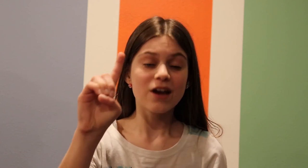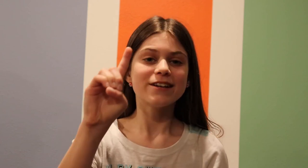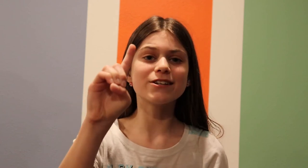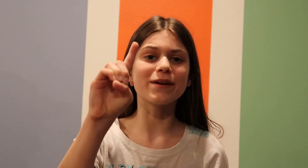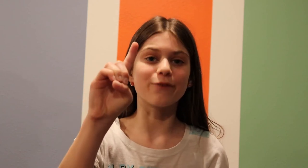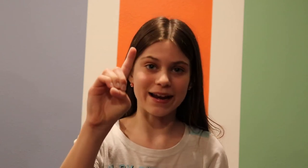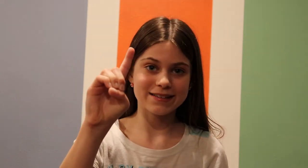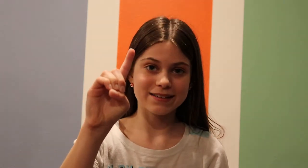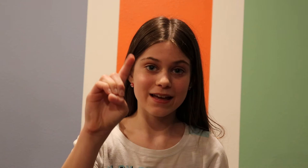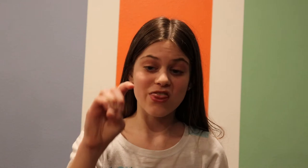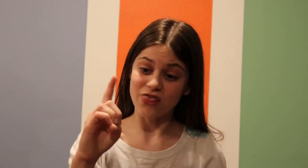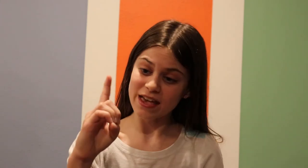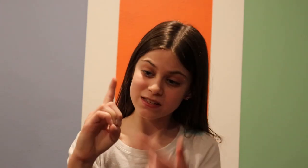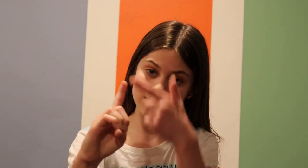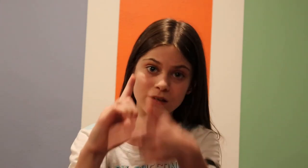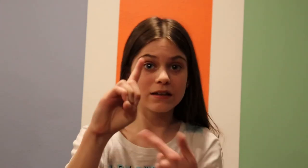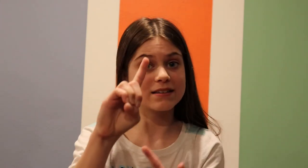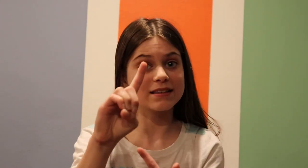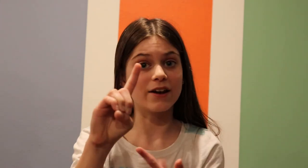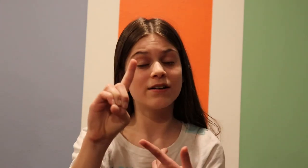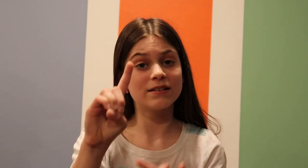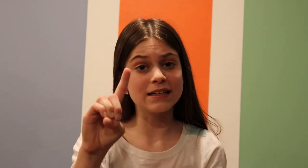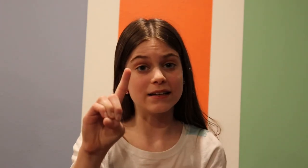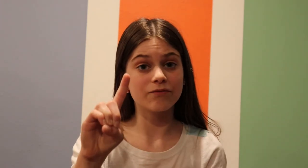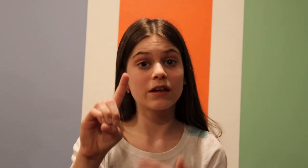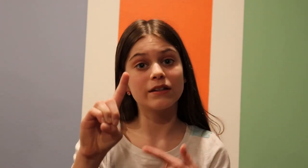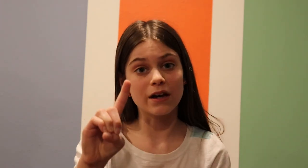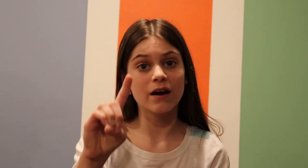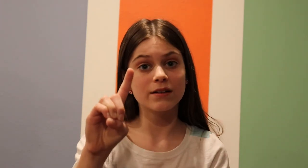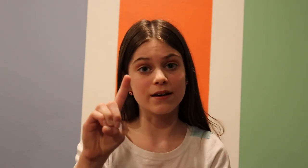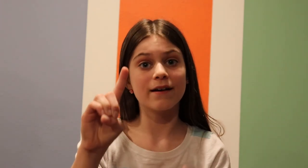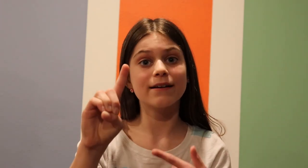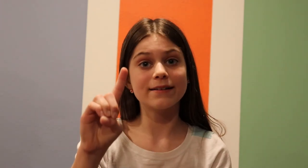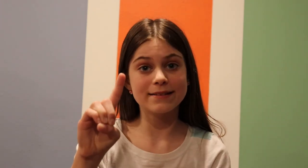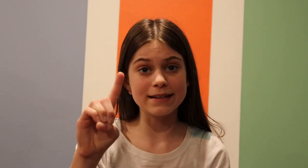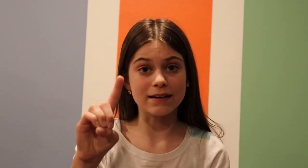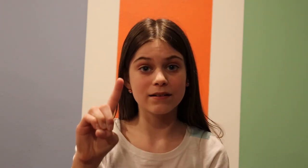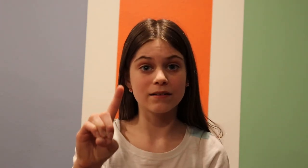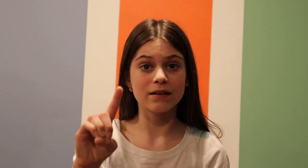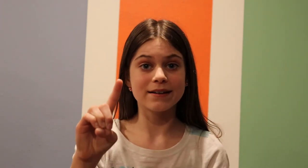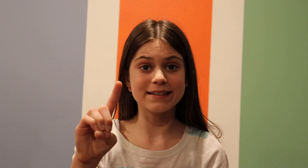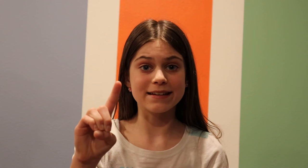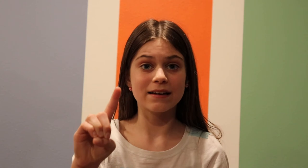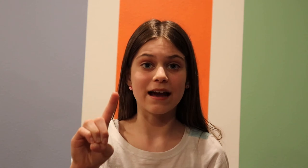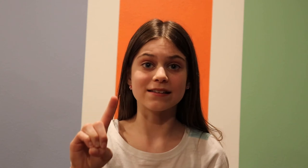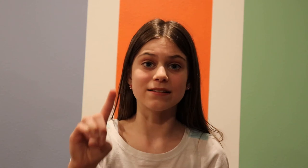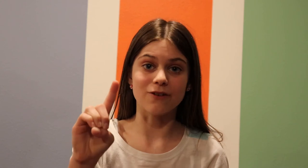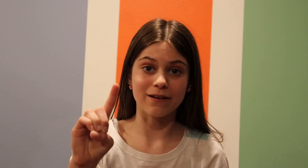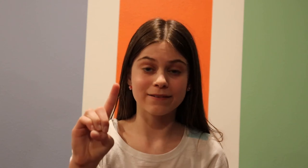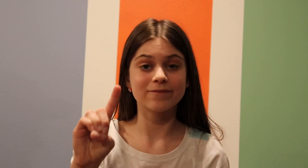You're doing great. This is the letter D. D, D, D. D as in dog.